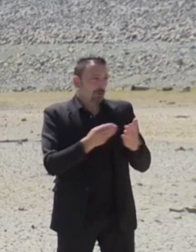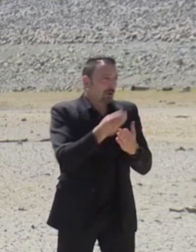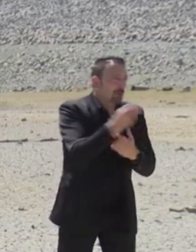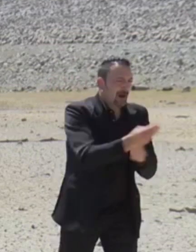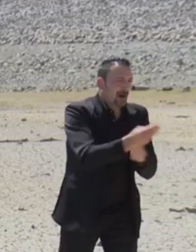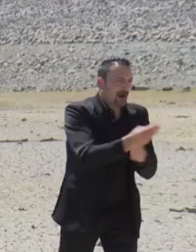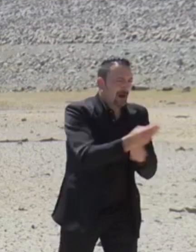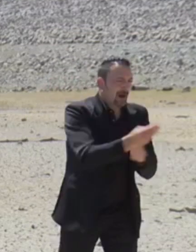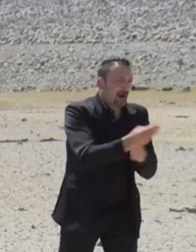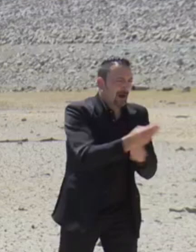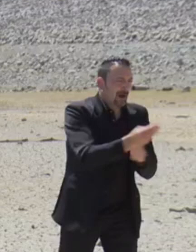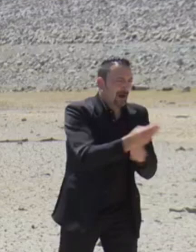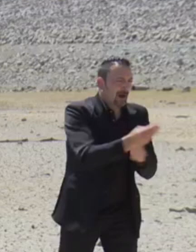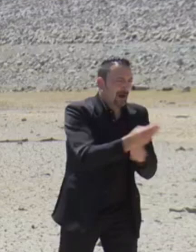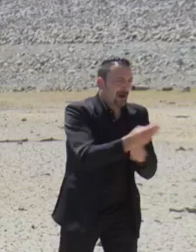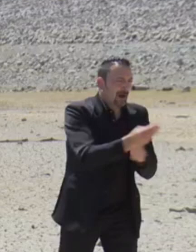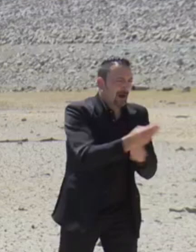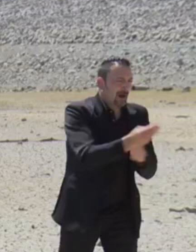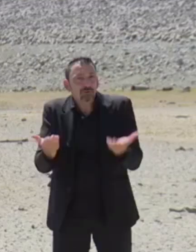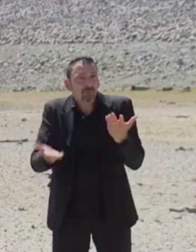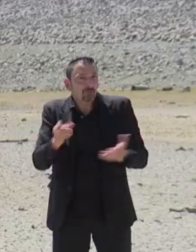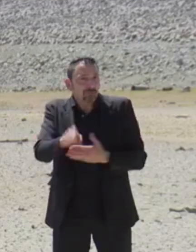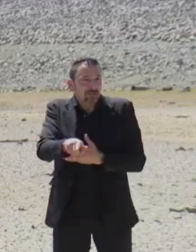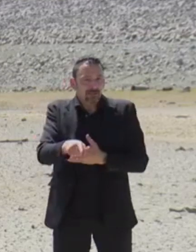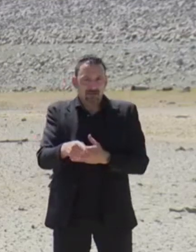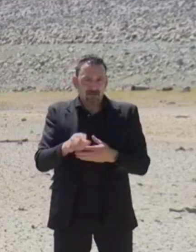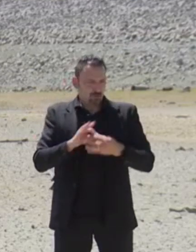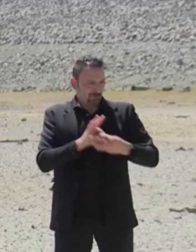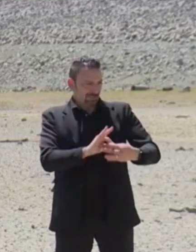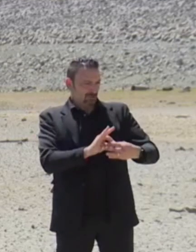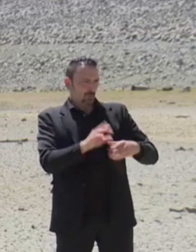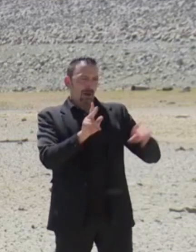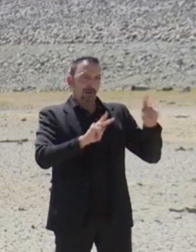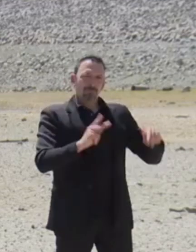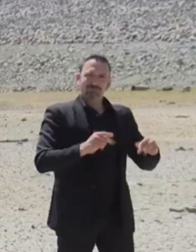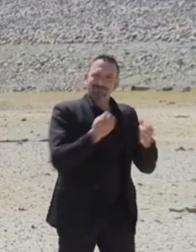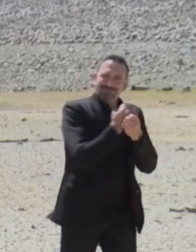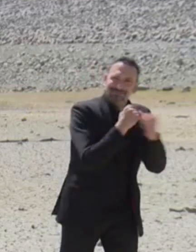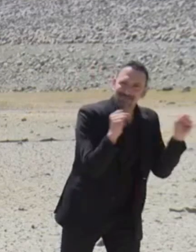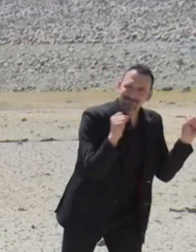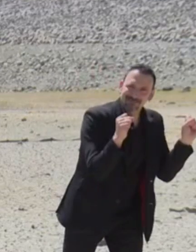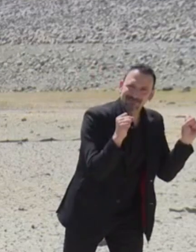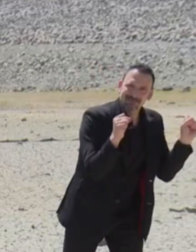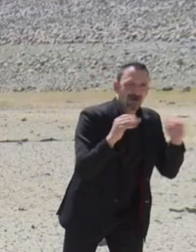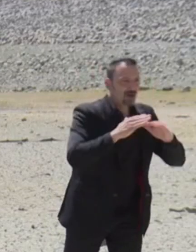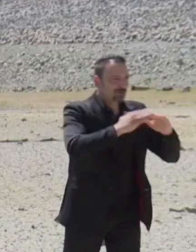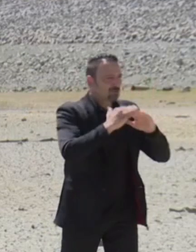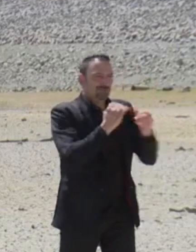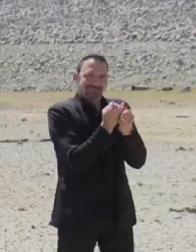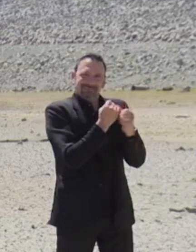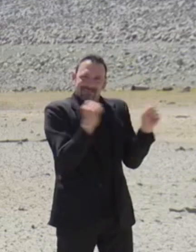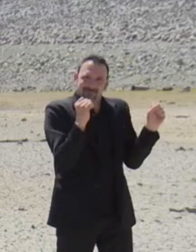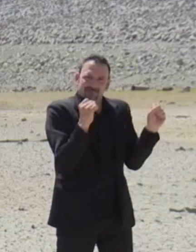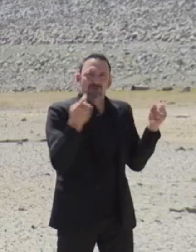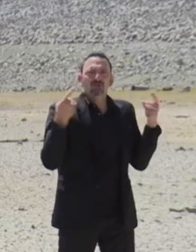that we may need as it relates to, again, human health and safety and the needs of communities in this really